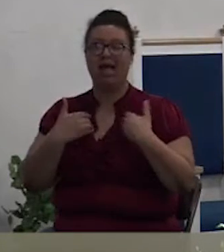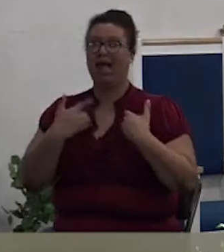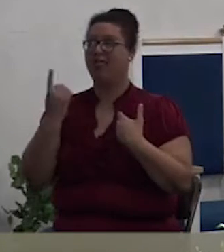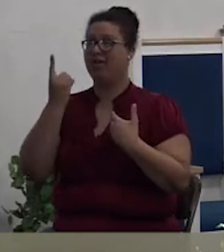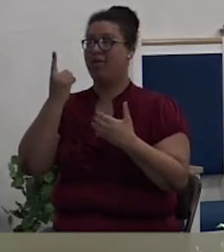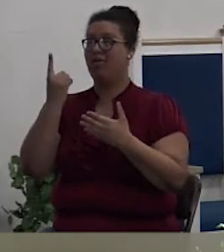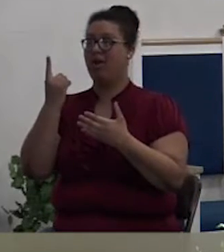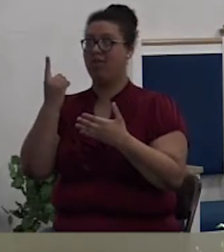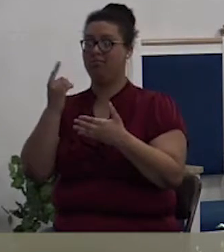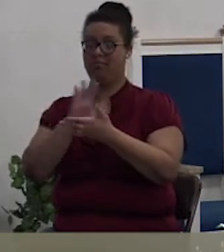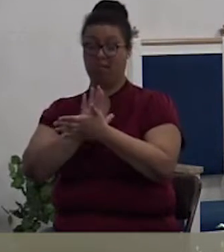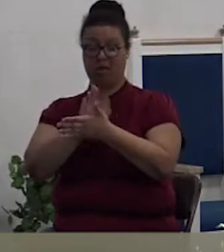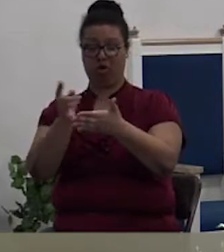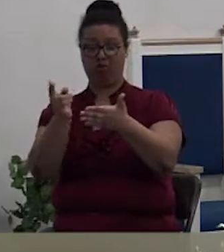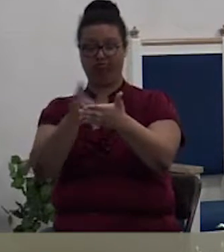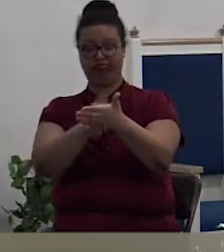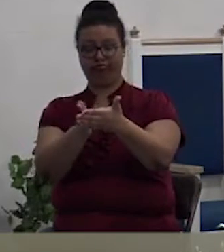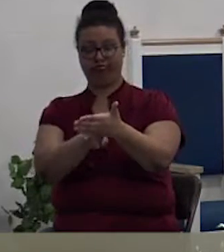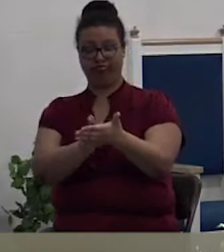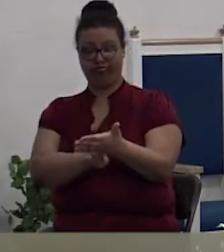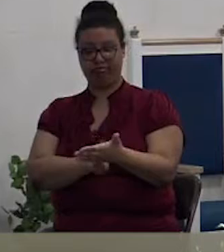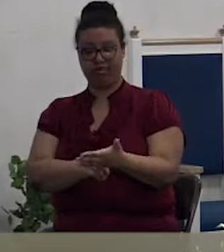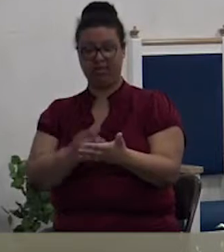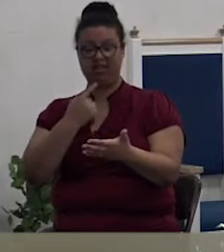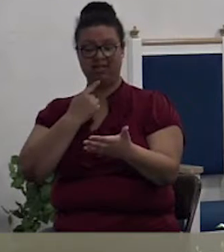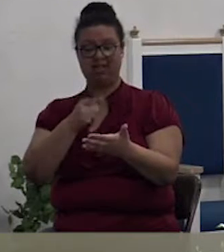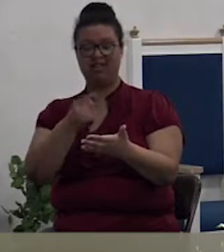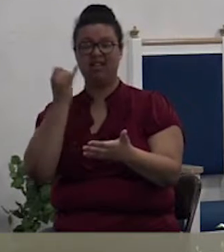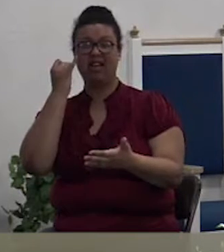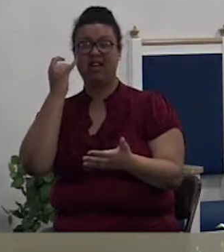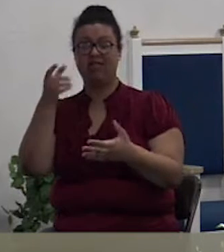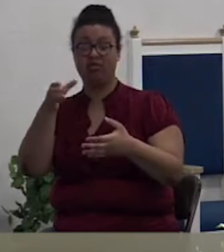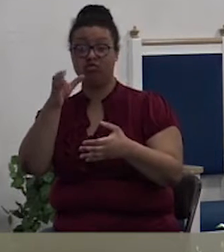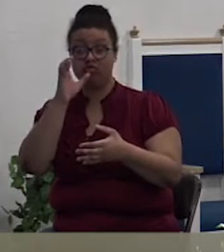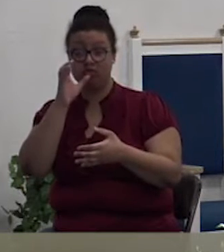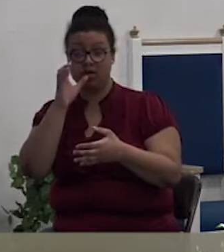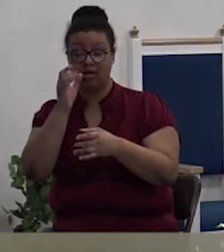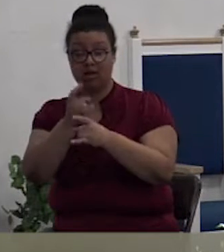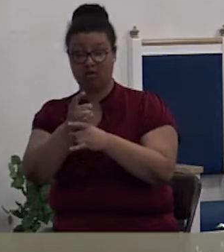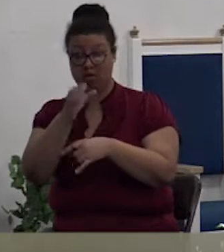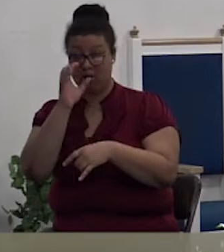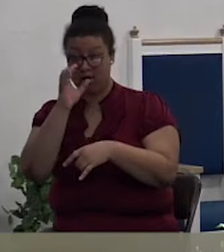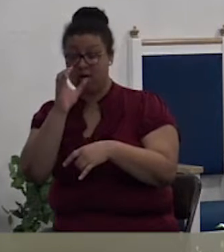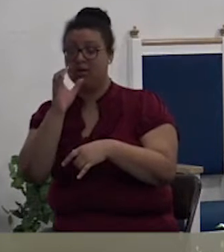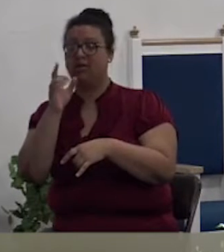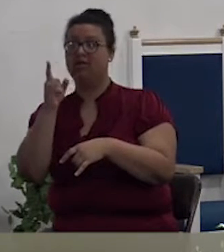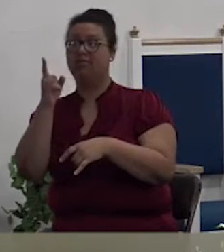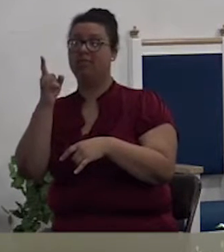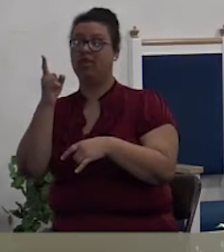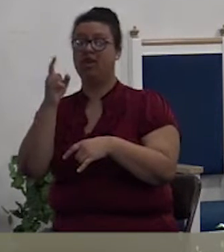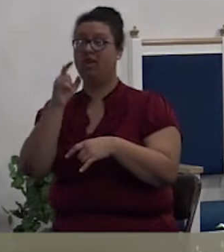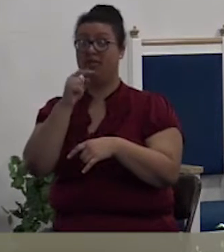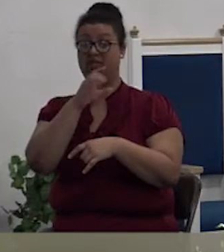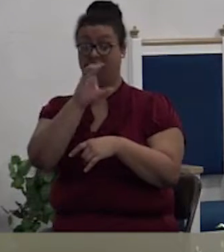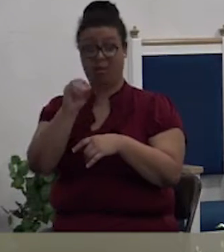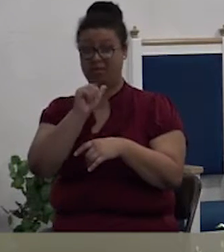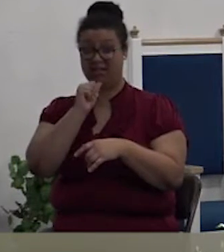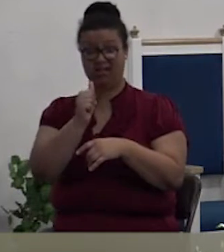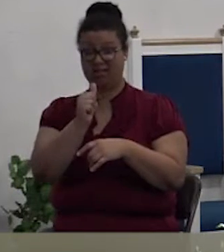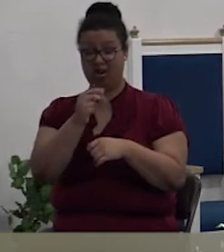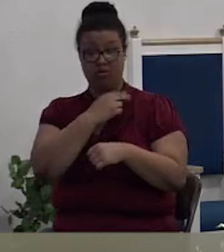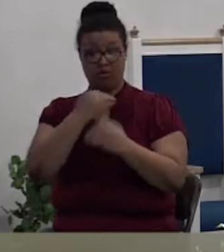paper saying that if you drink, you won't hold them accountable if you go out and drive and have an